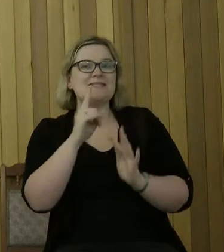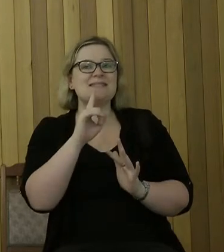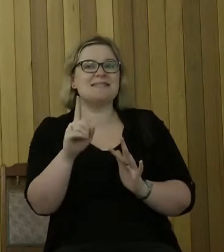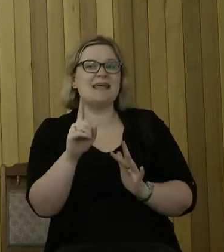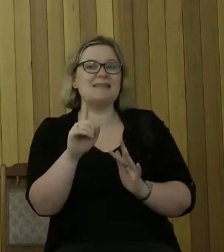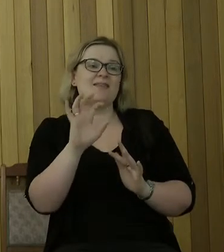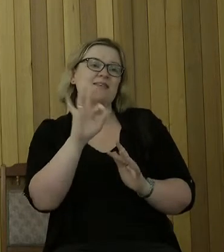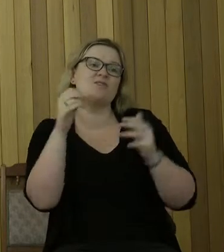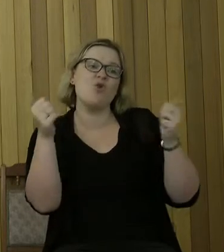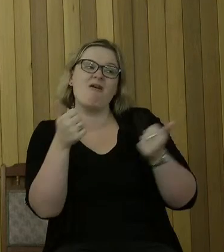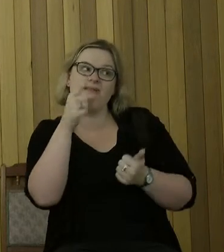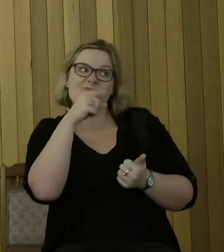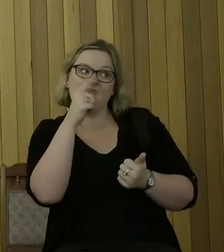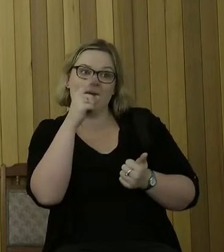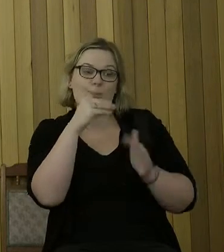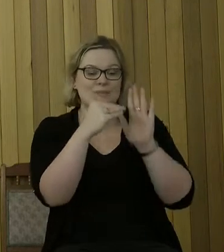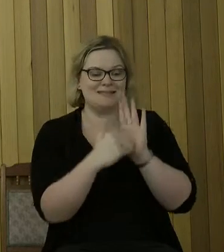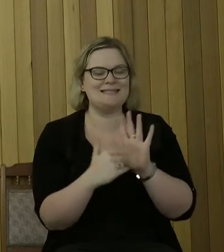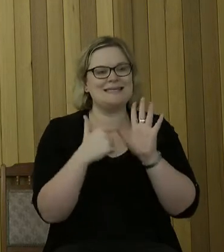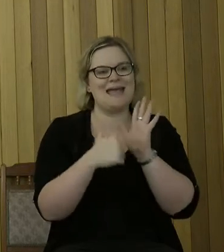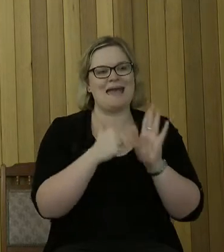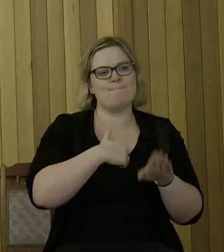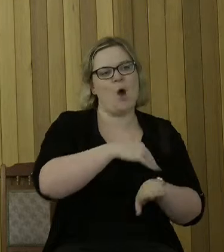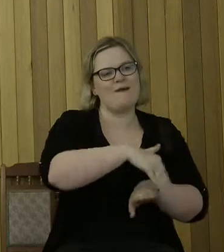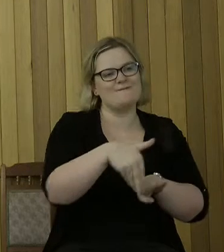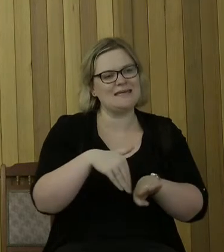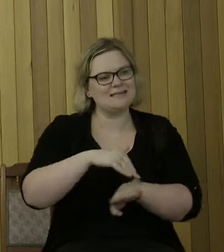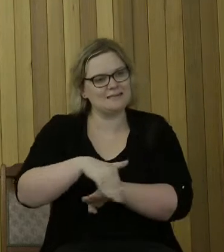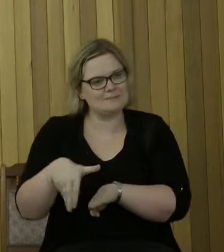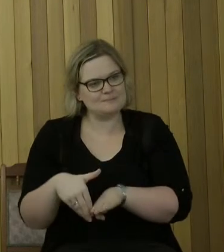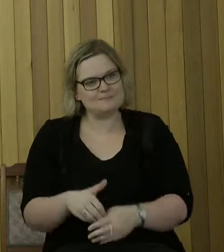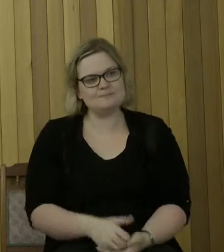people sitting at my feet.